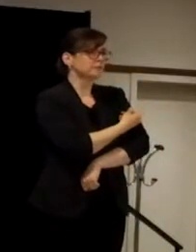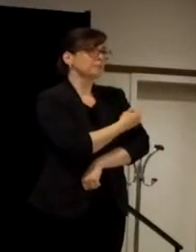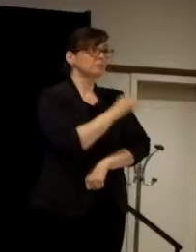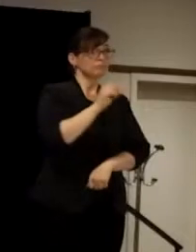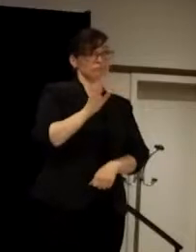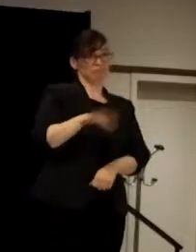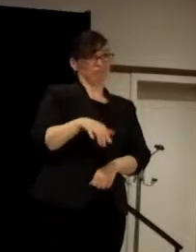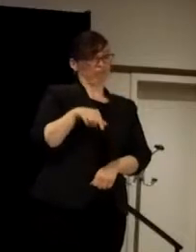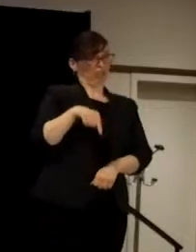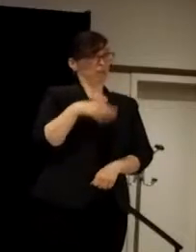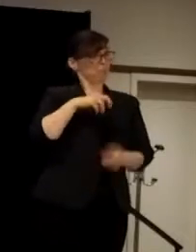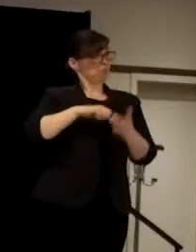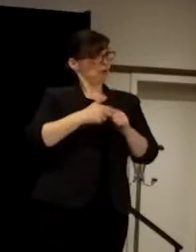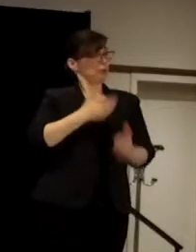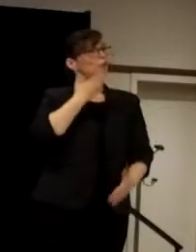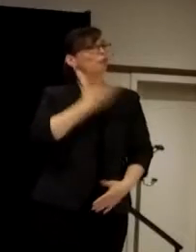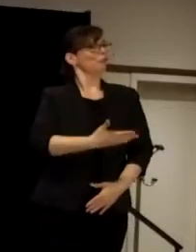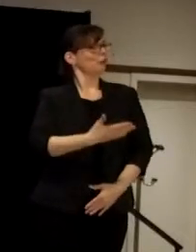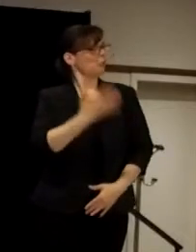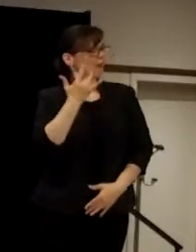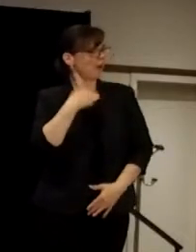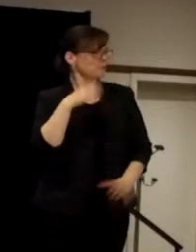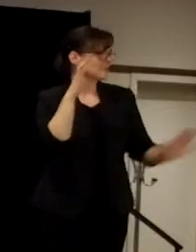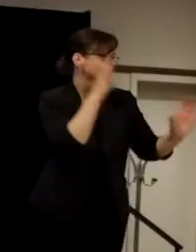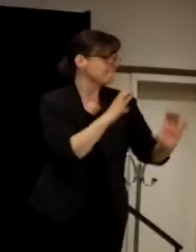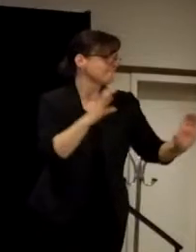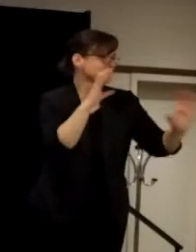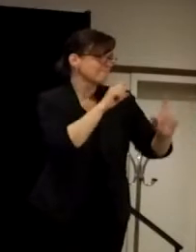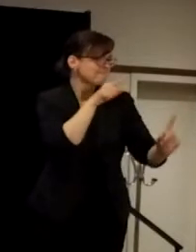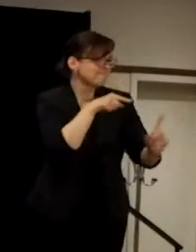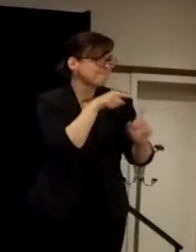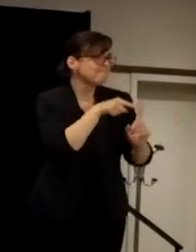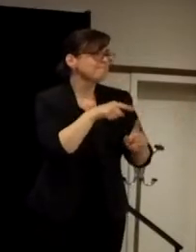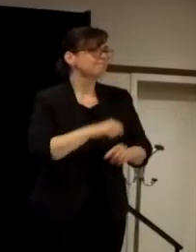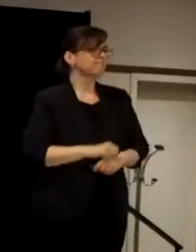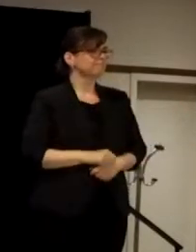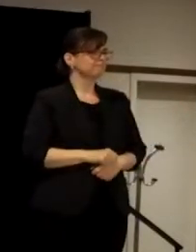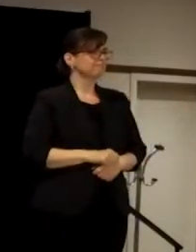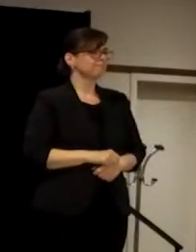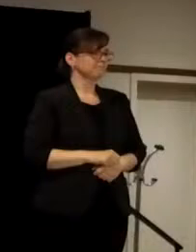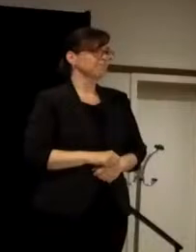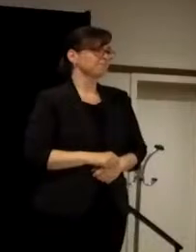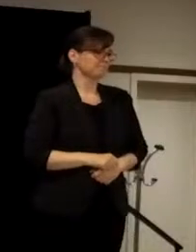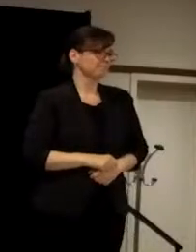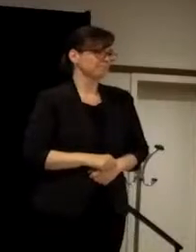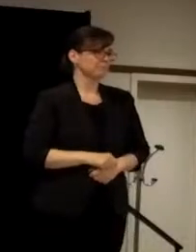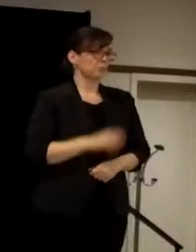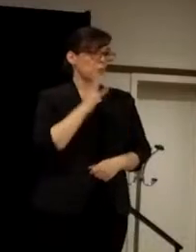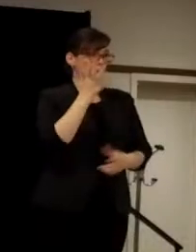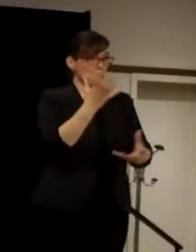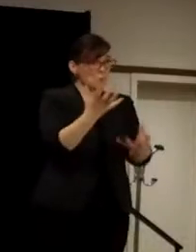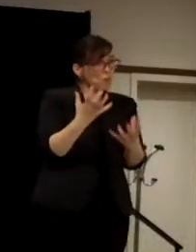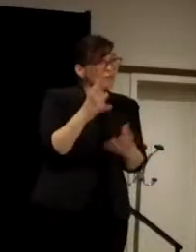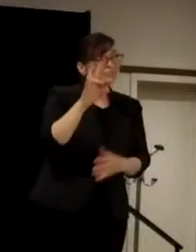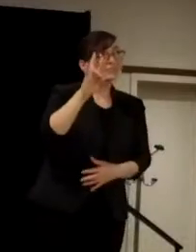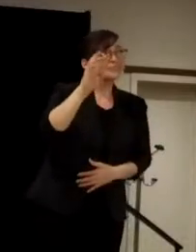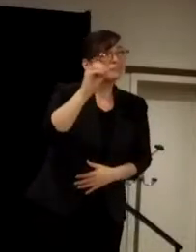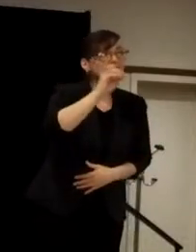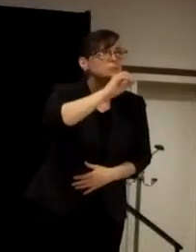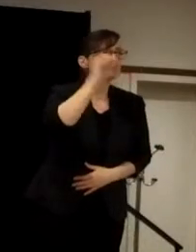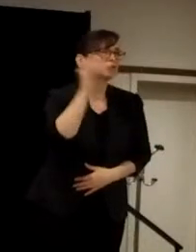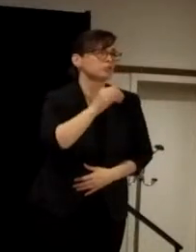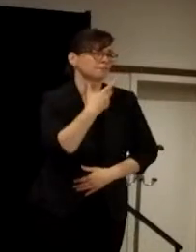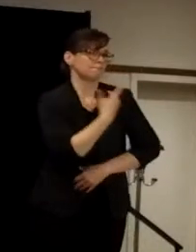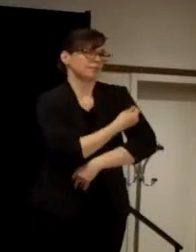threshold. Reminding on testing. So this morning, a couple people told me, and we fixed the problem, but the